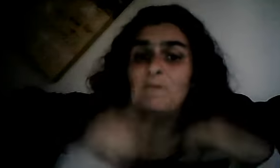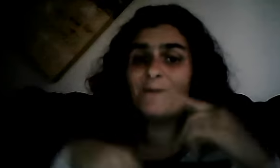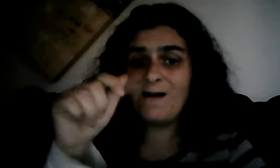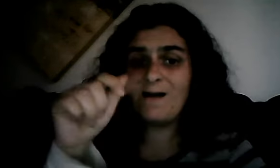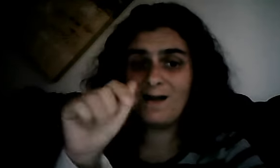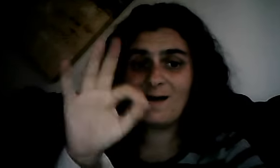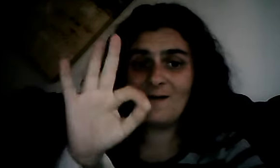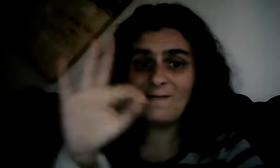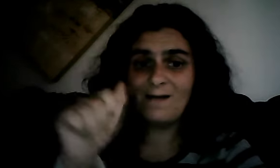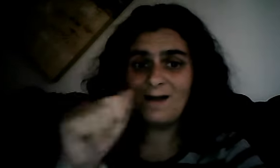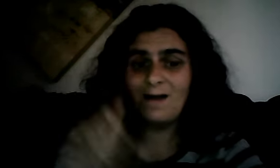Double biscuit.